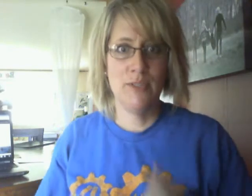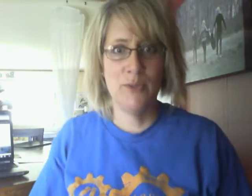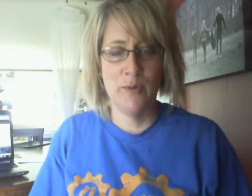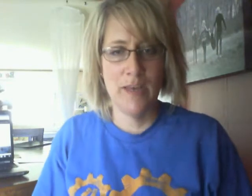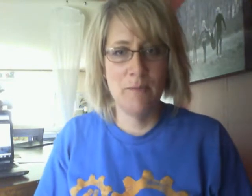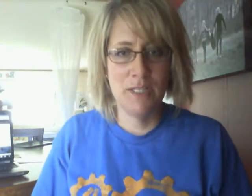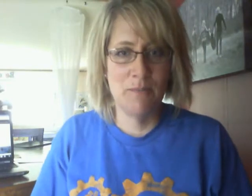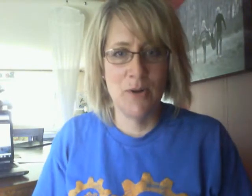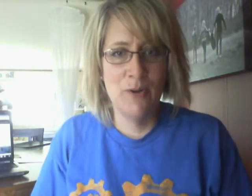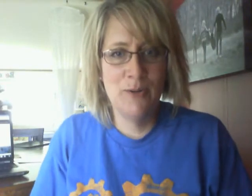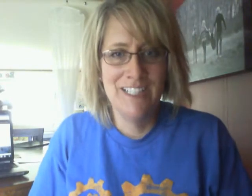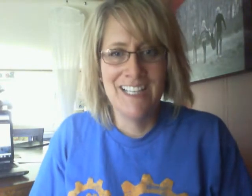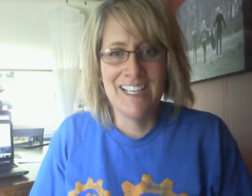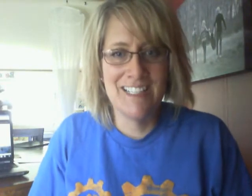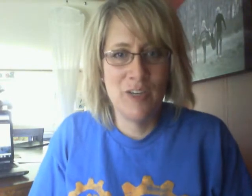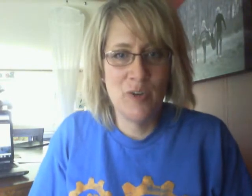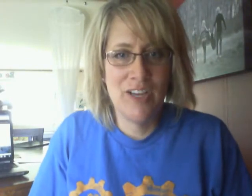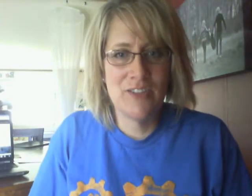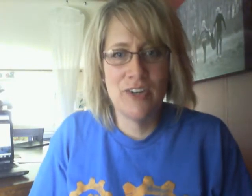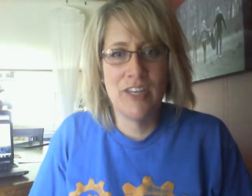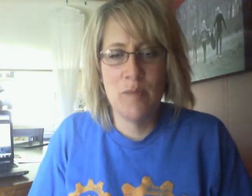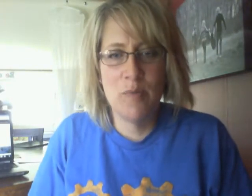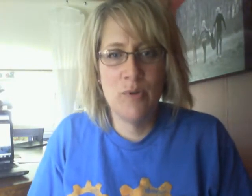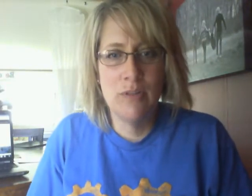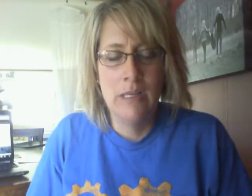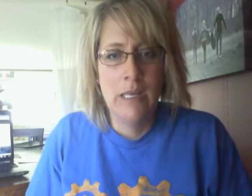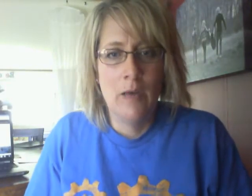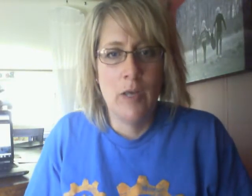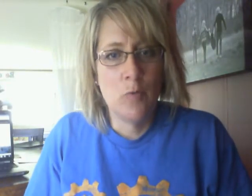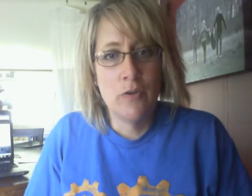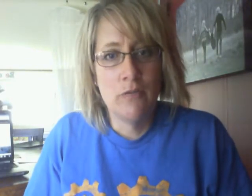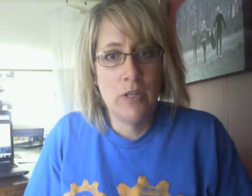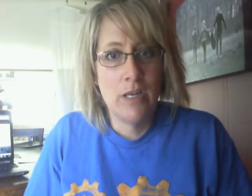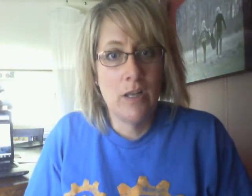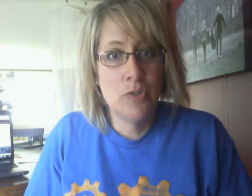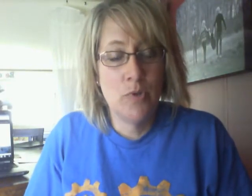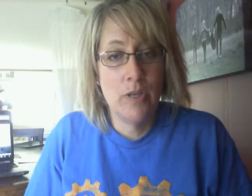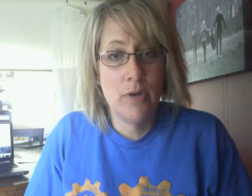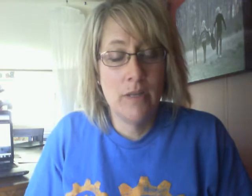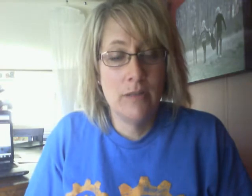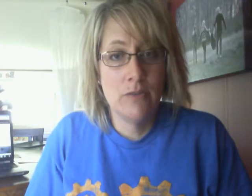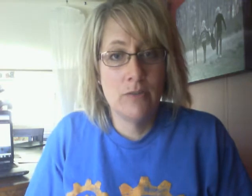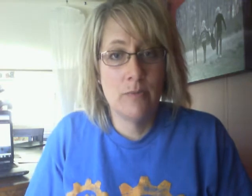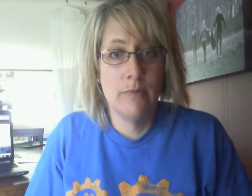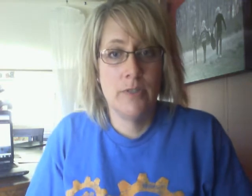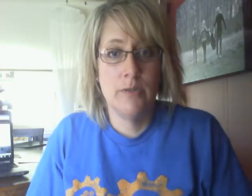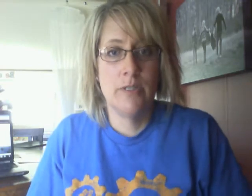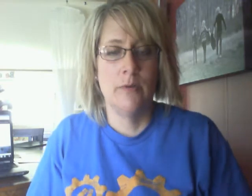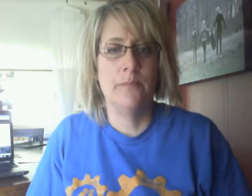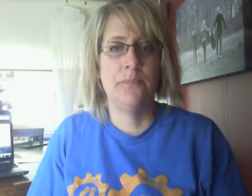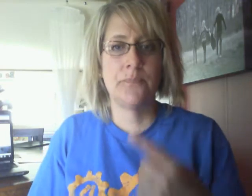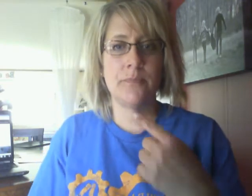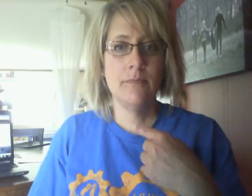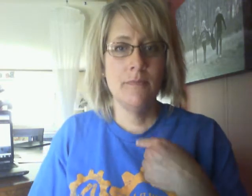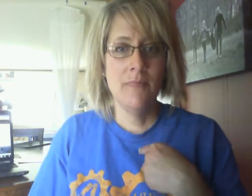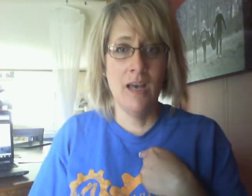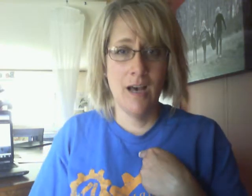do it without me tomorrow, because I know you guys are all capable and wonderful and knowledgeable, and probably the students will be able to do it too.